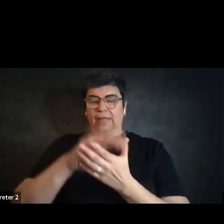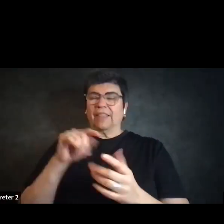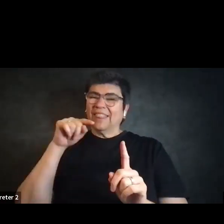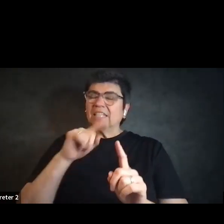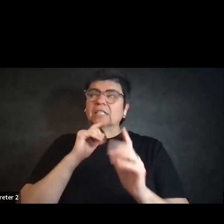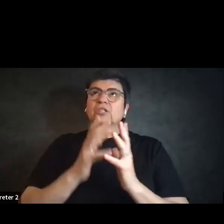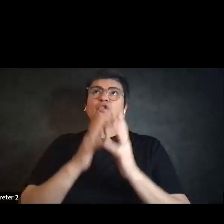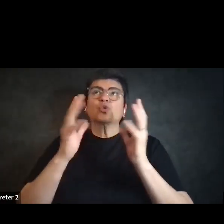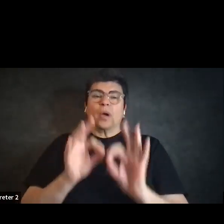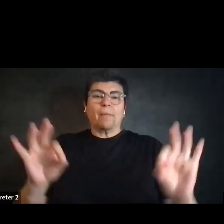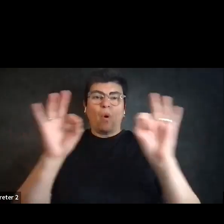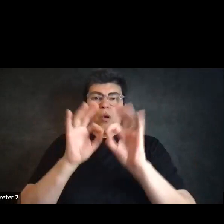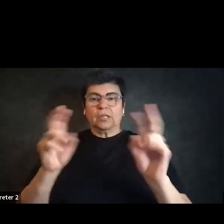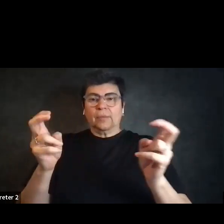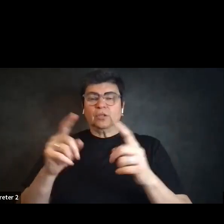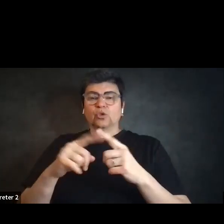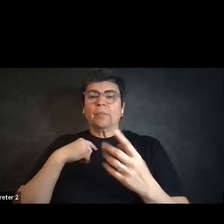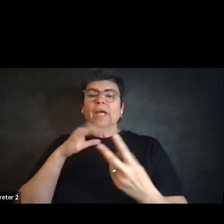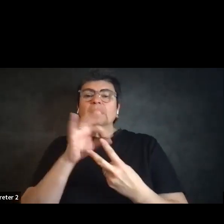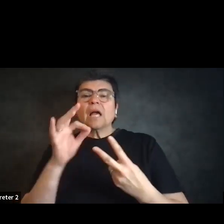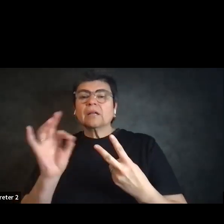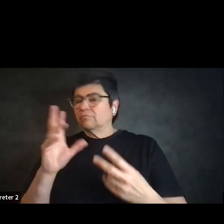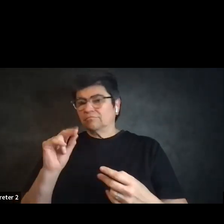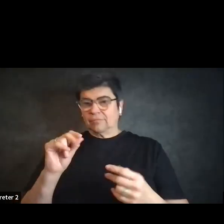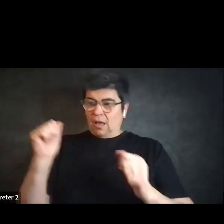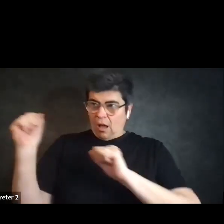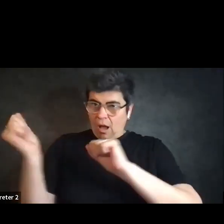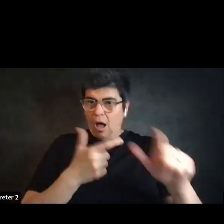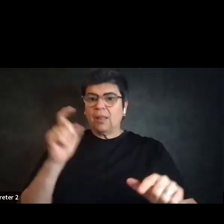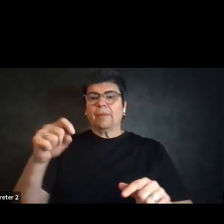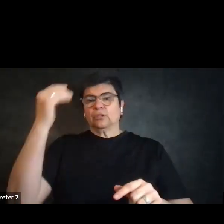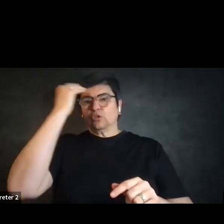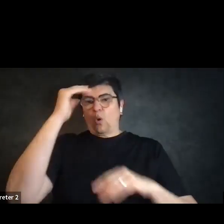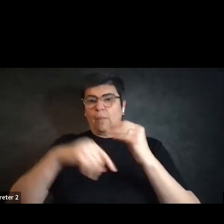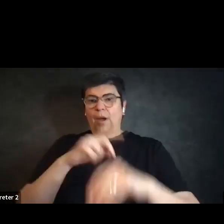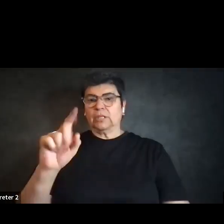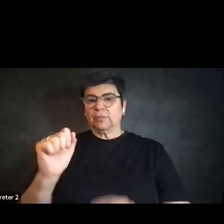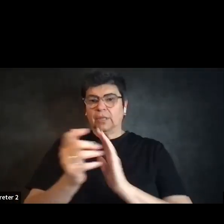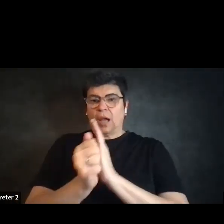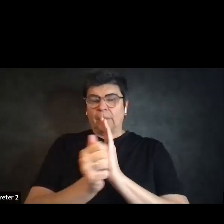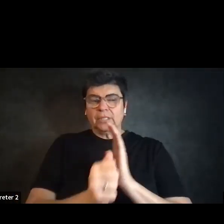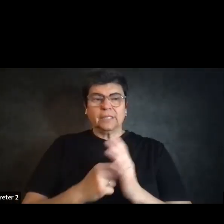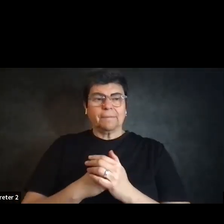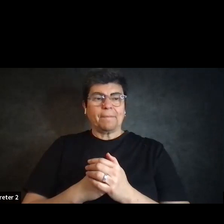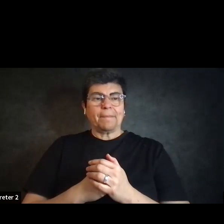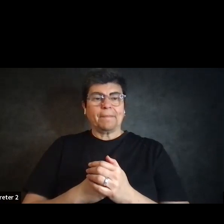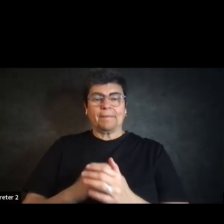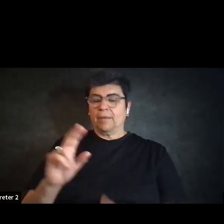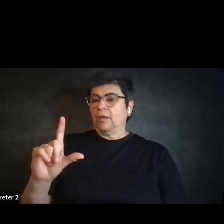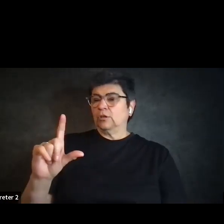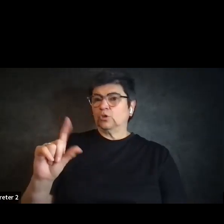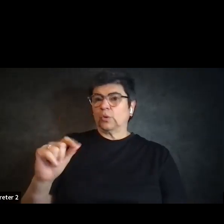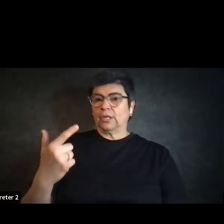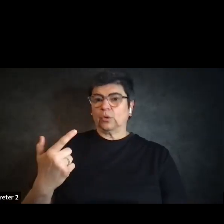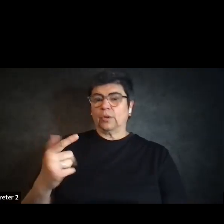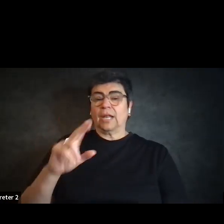to be used as an elective, and everybody must know about these disability competencies. In 2021,